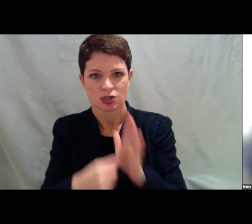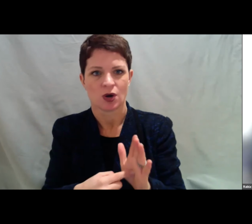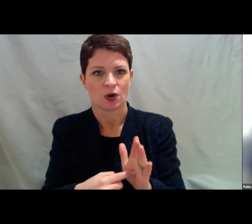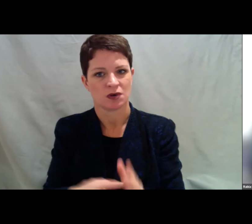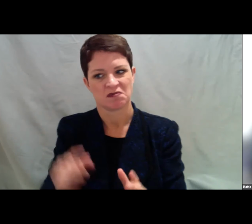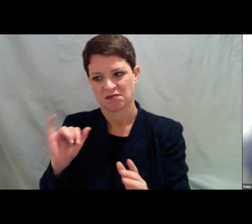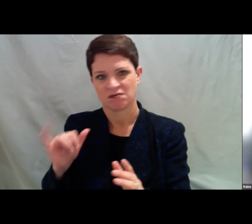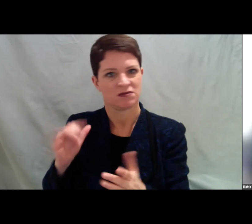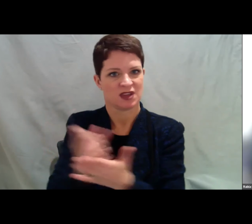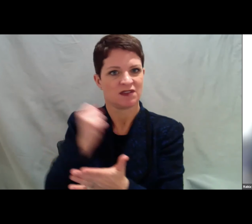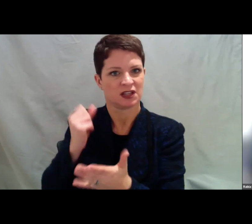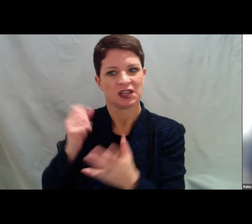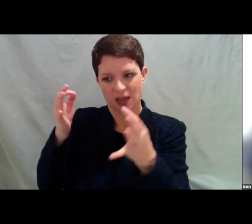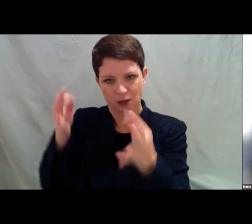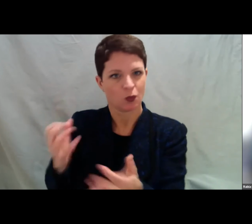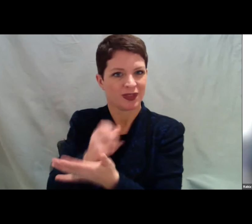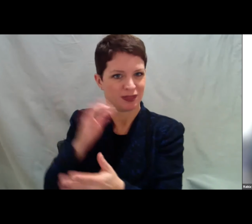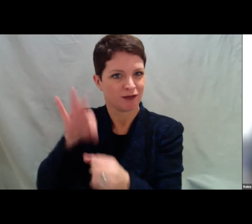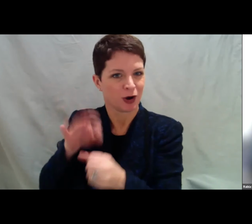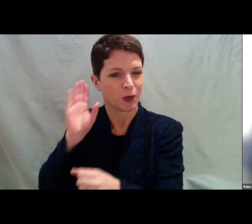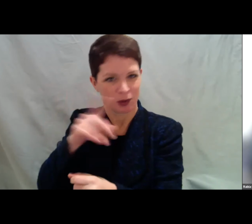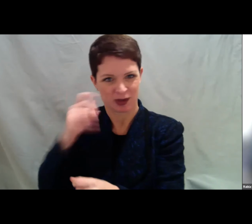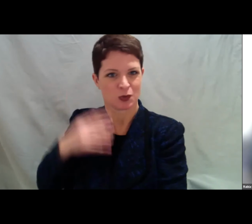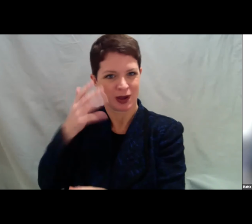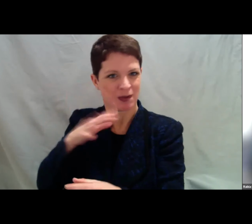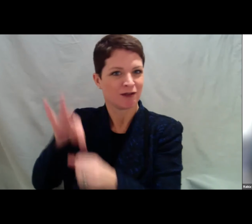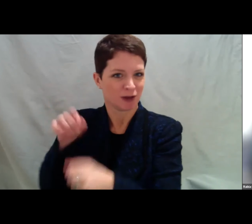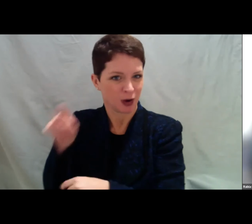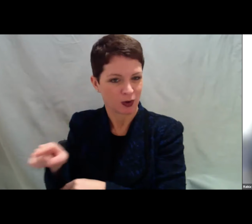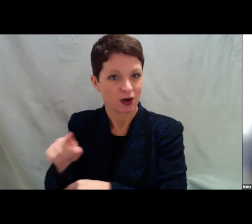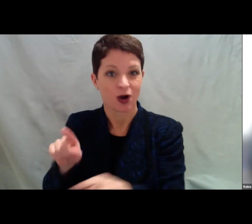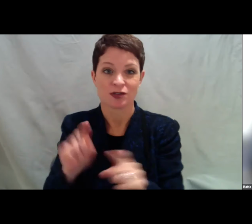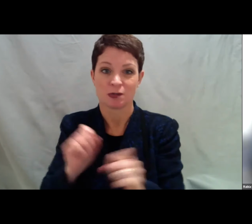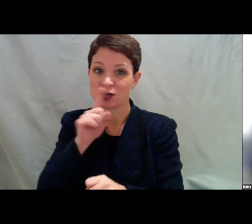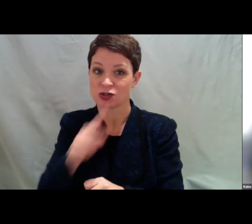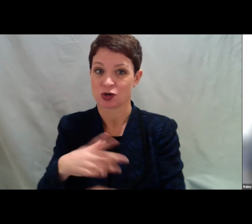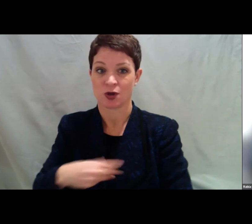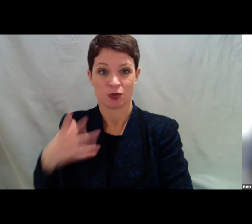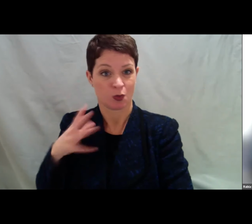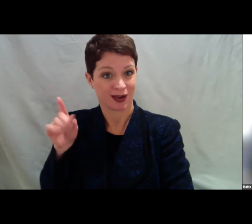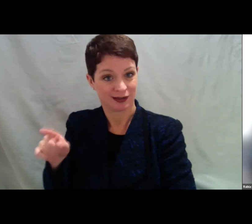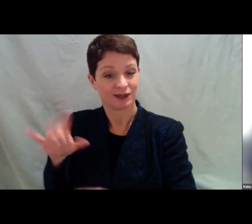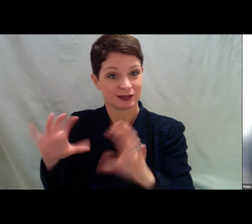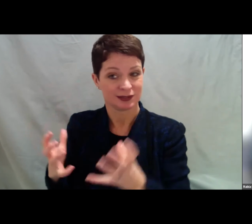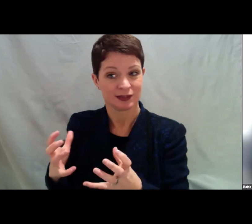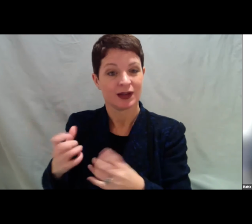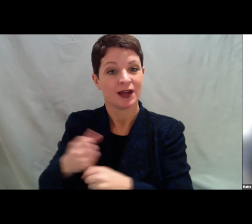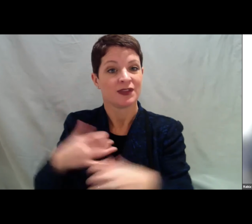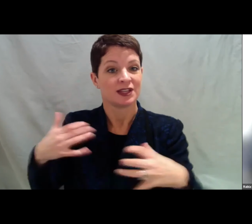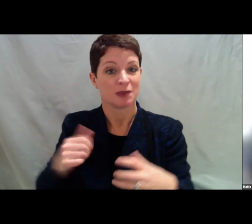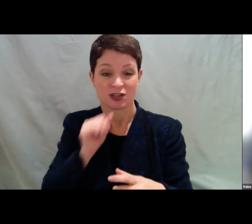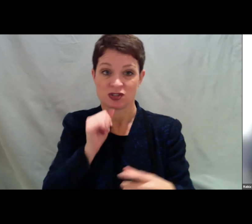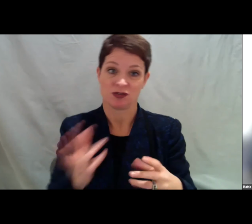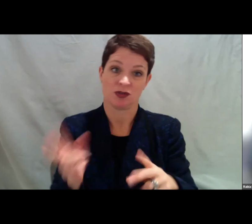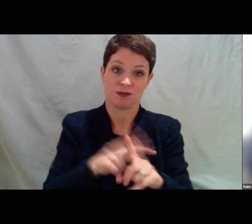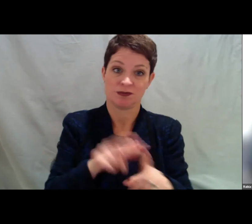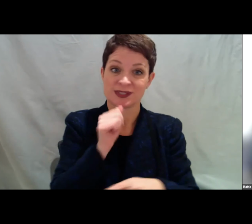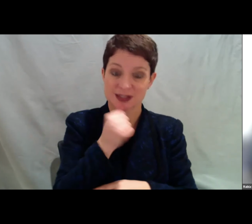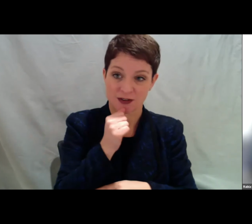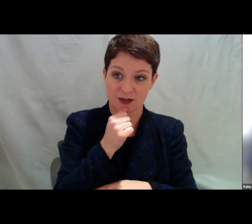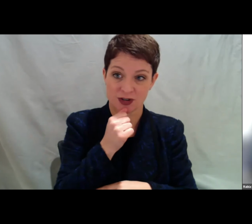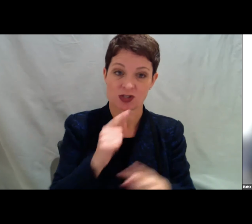vote. Furthermore, it reassured the white populace and elites alike that the expansion of suffrage to